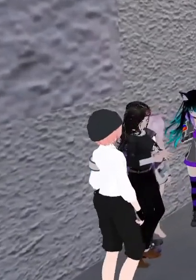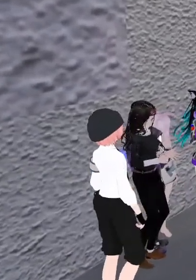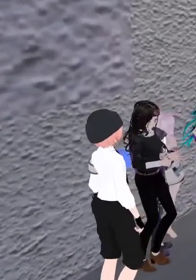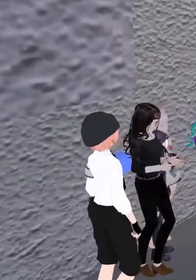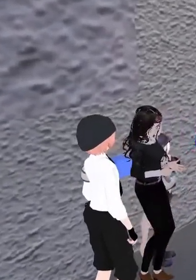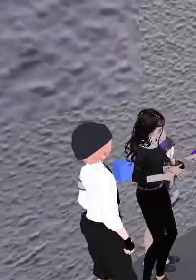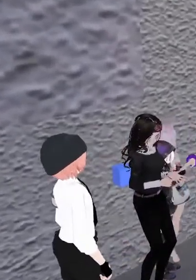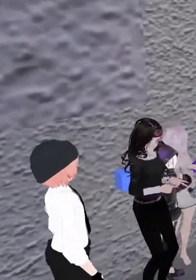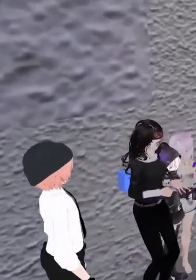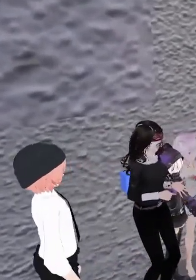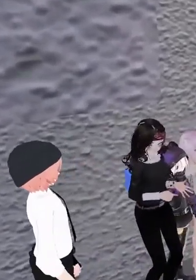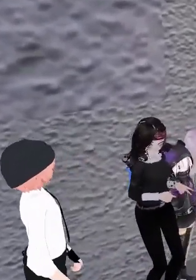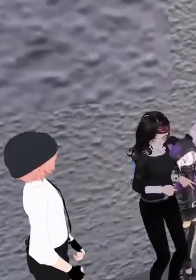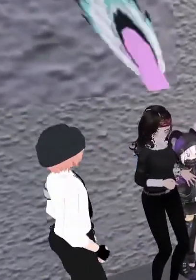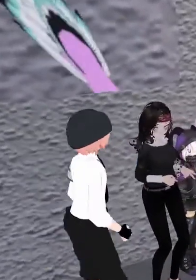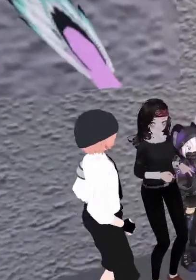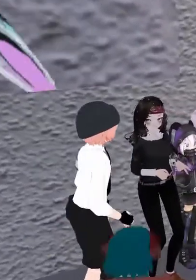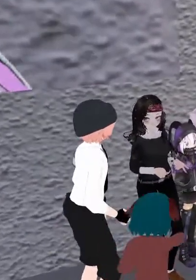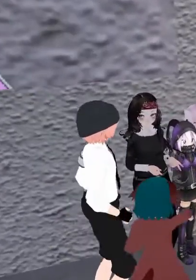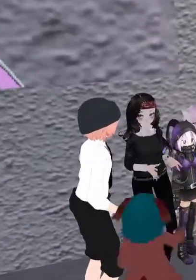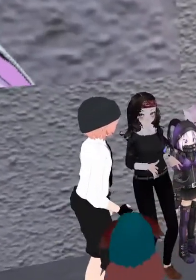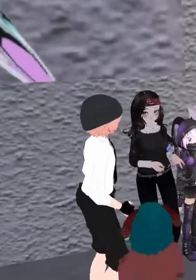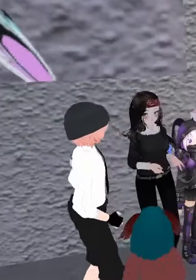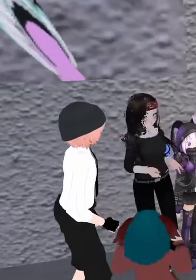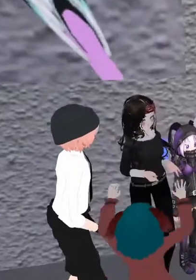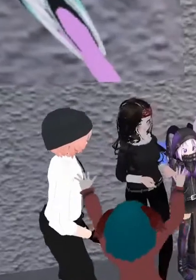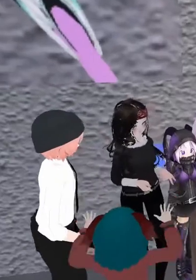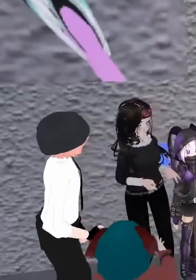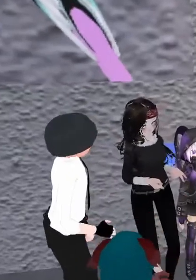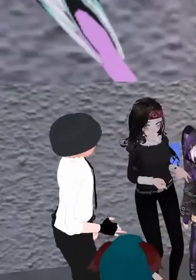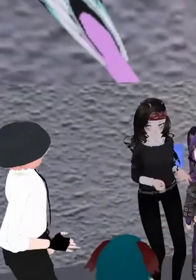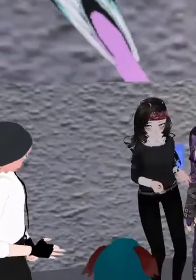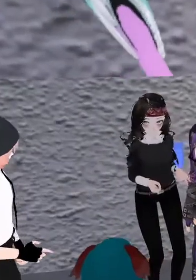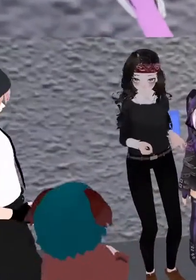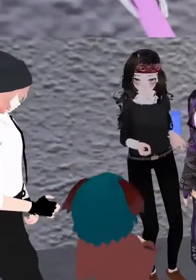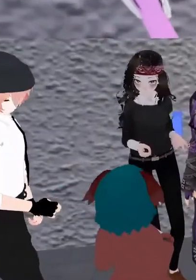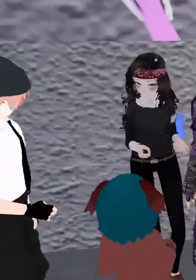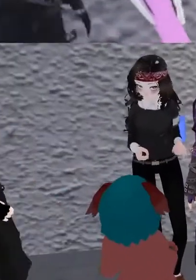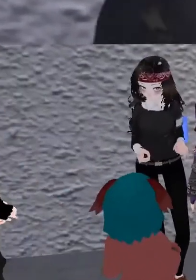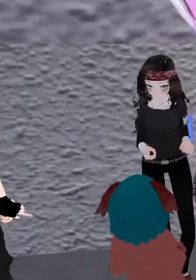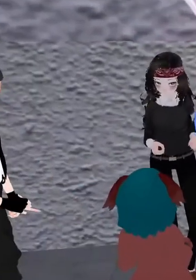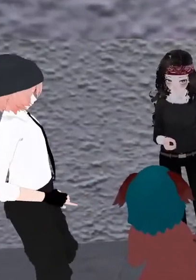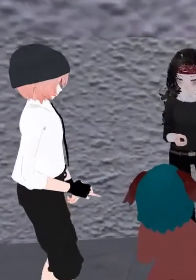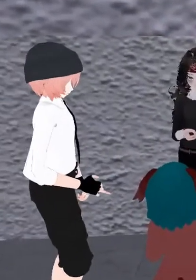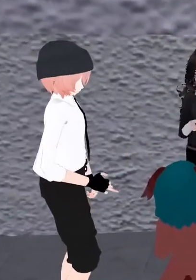come get the food, quote unquote food, and then I give it to them. So that's what I was thinking, yeah. Well, what do you guys think? Which is better, the